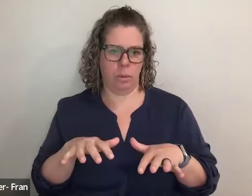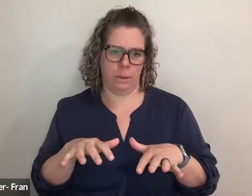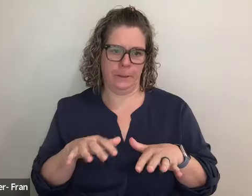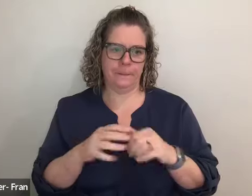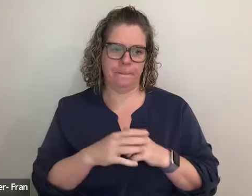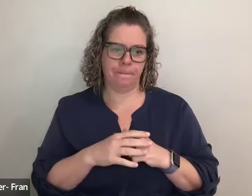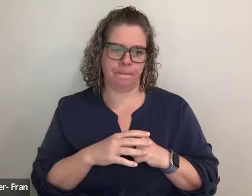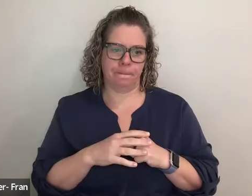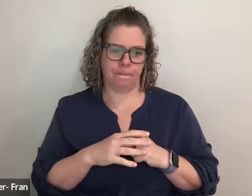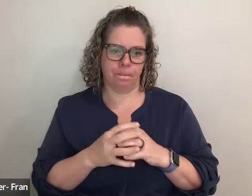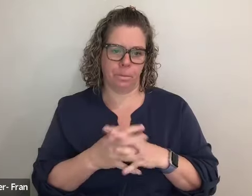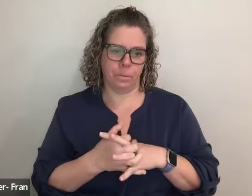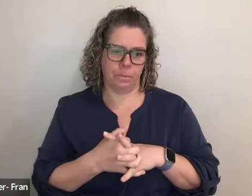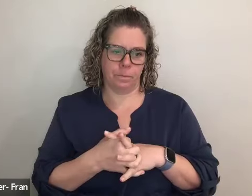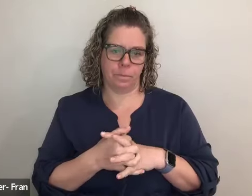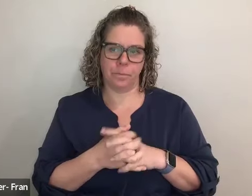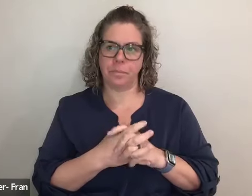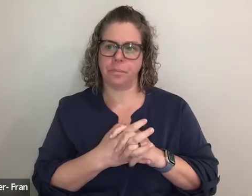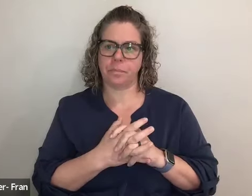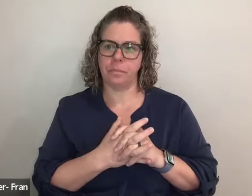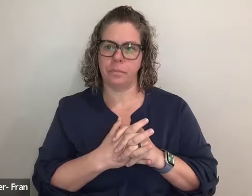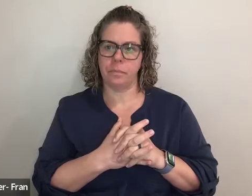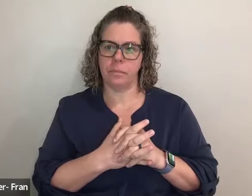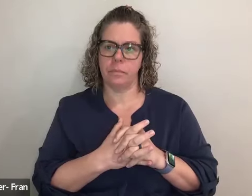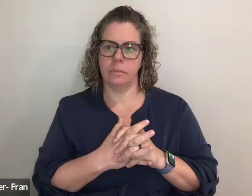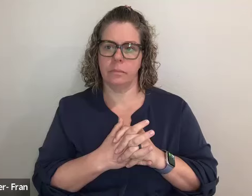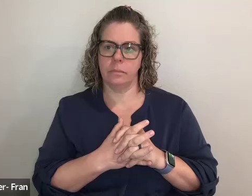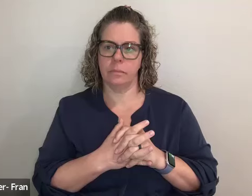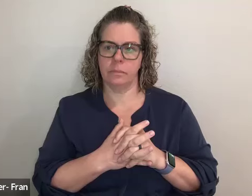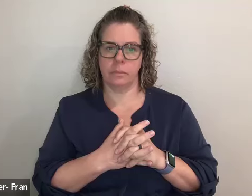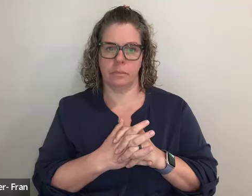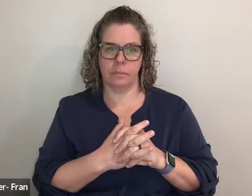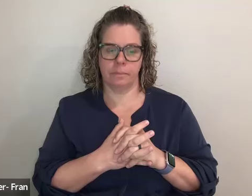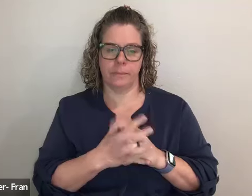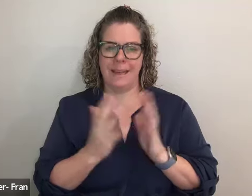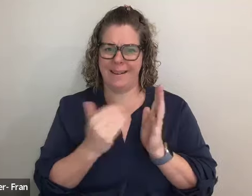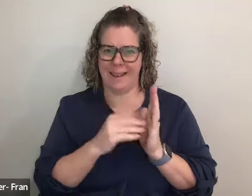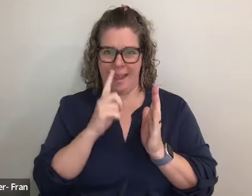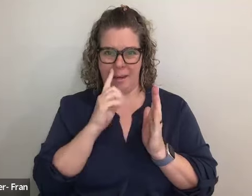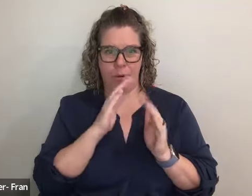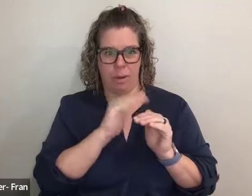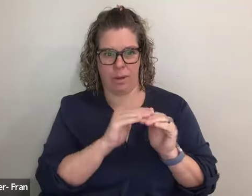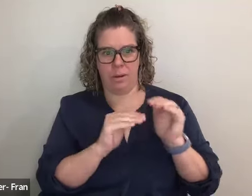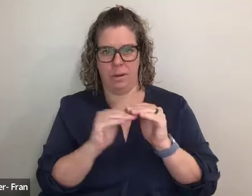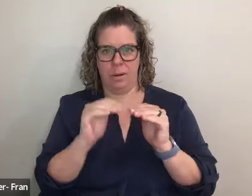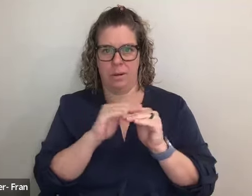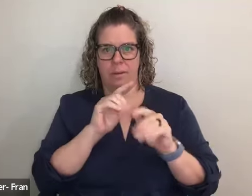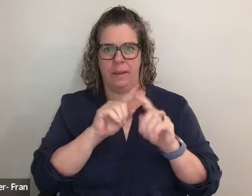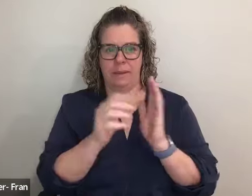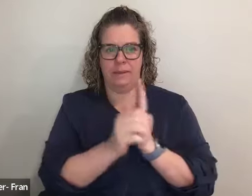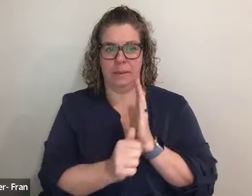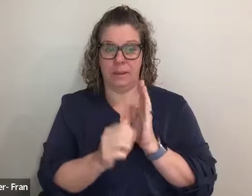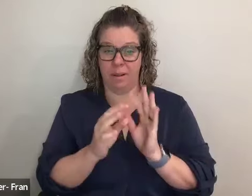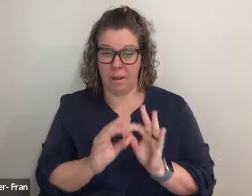ago. And then tying those things together. And because the importance of